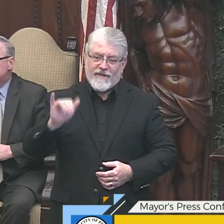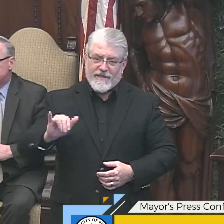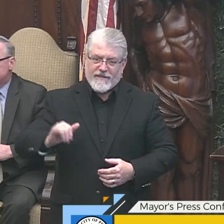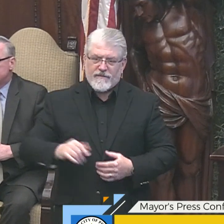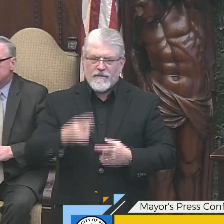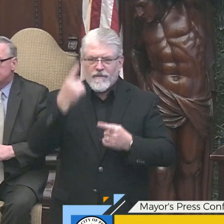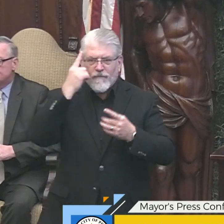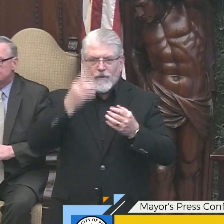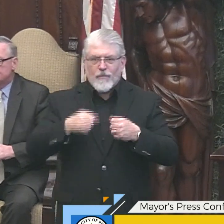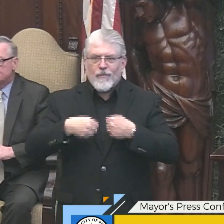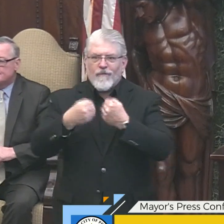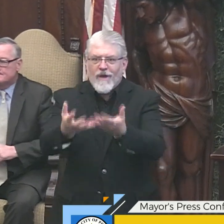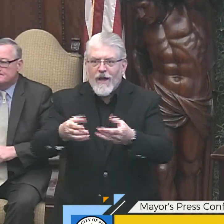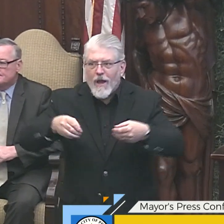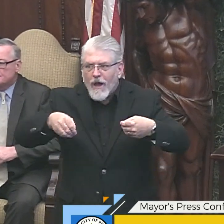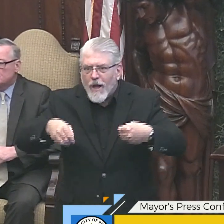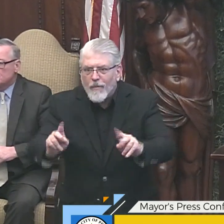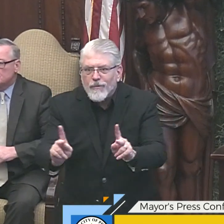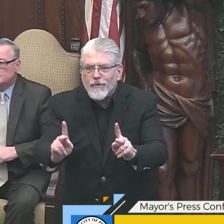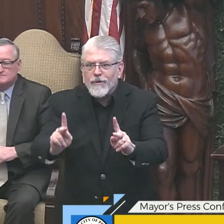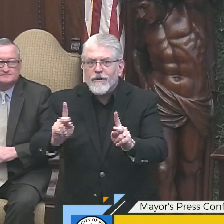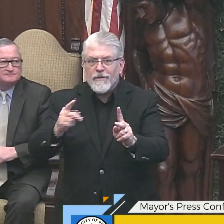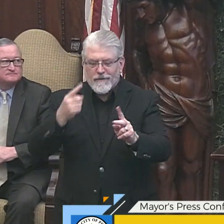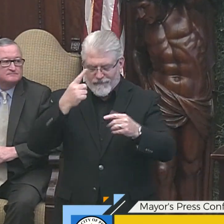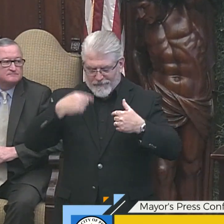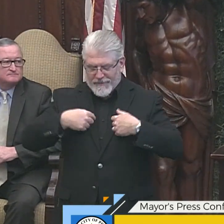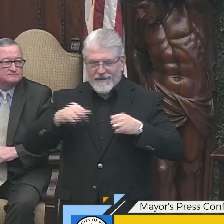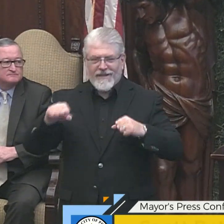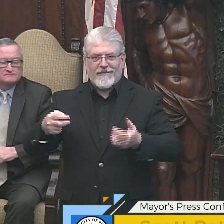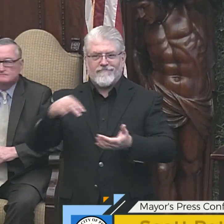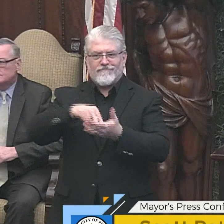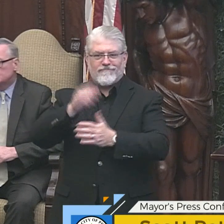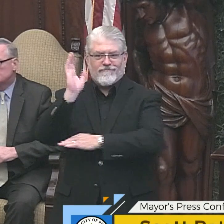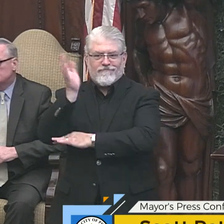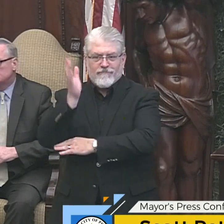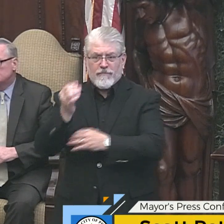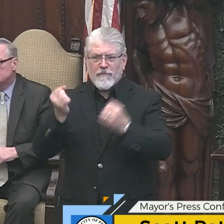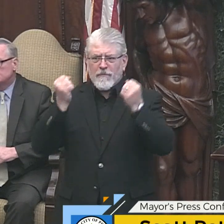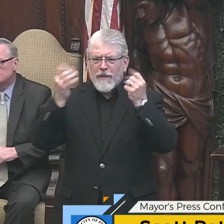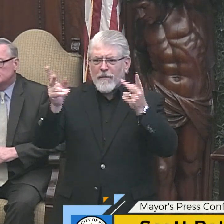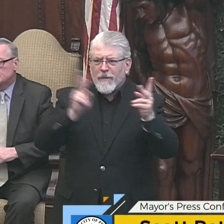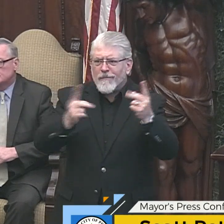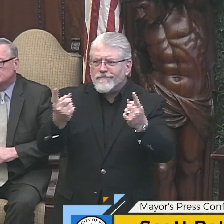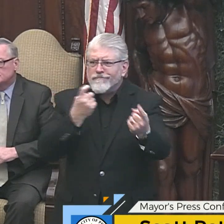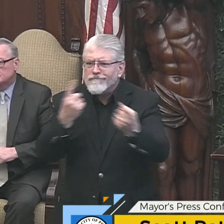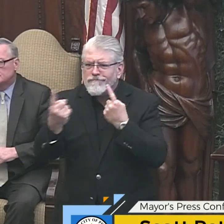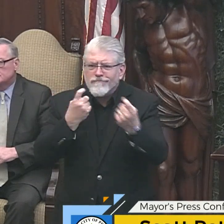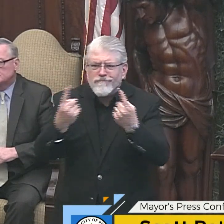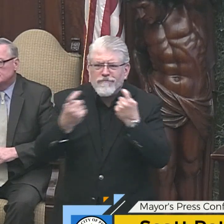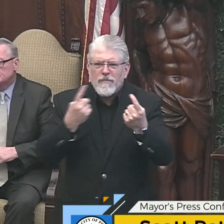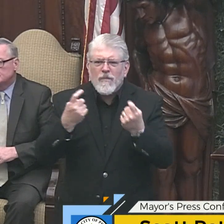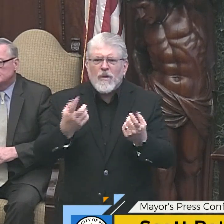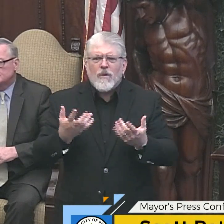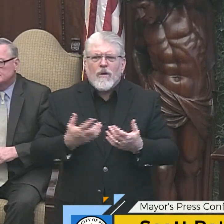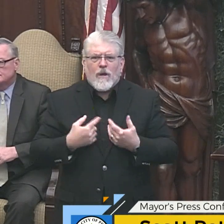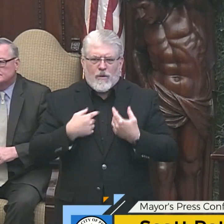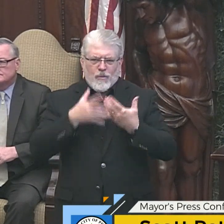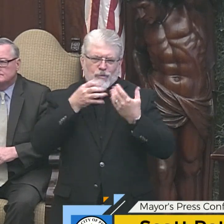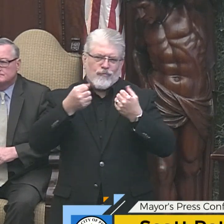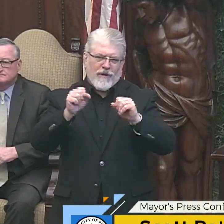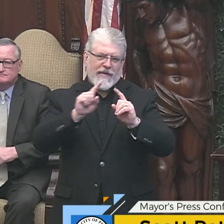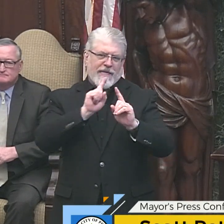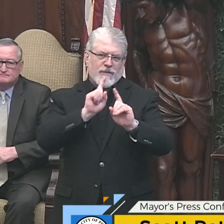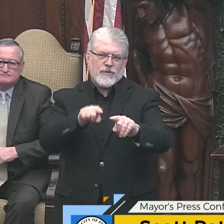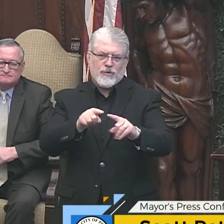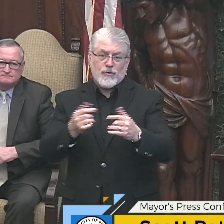know many of you have questions, and we're here to try and answer the role that the Philadelphia Parking Authority has in